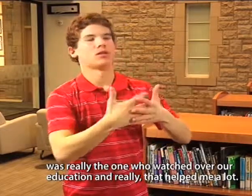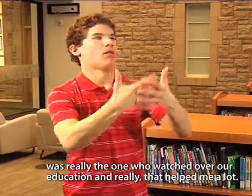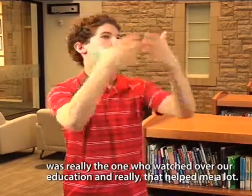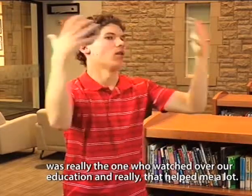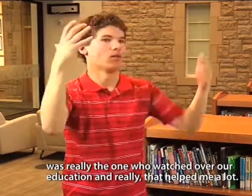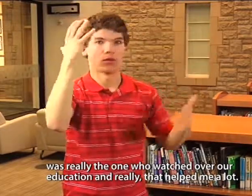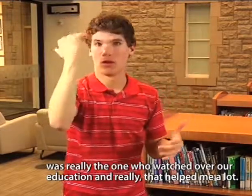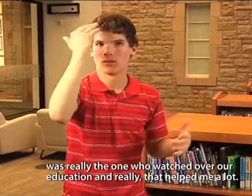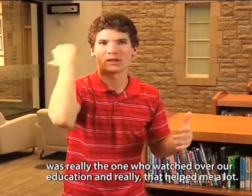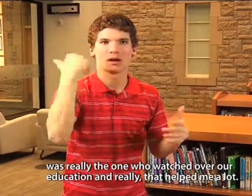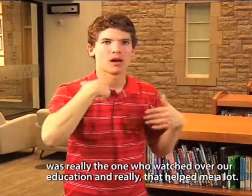And really, that helped me a lot.